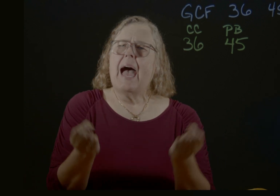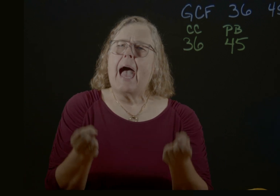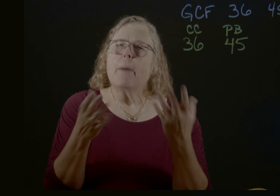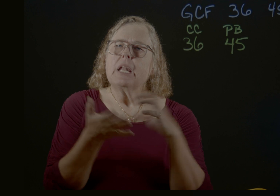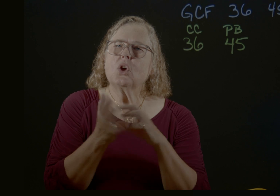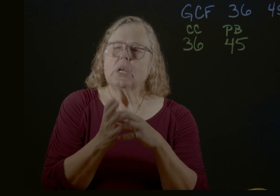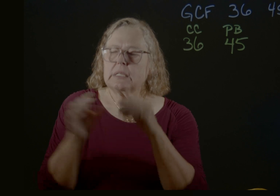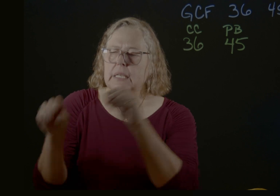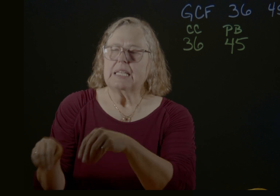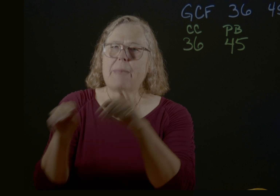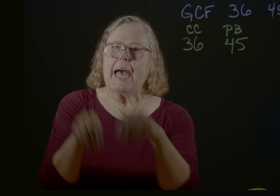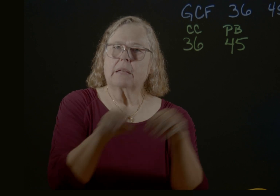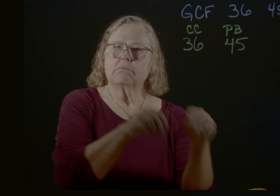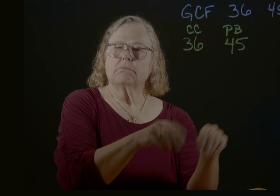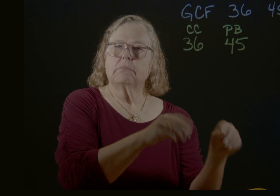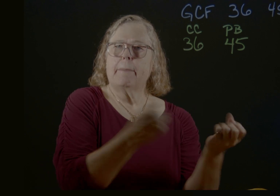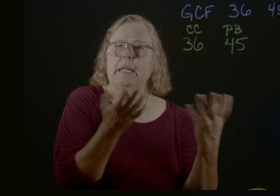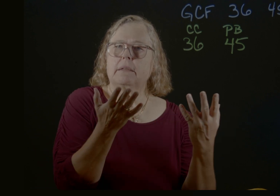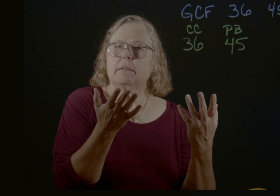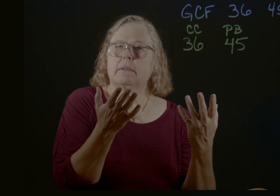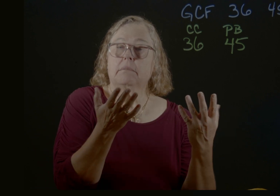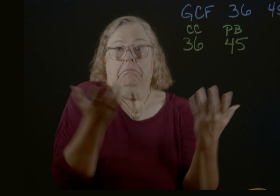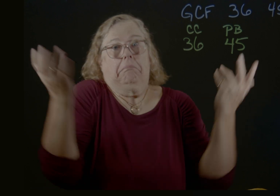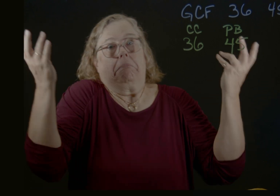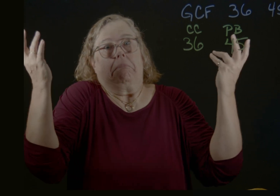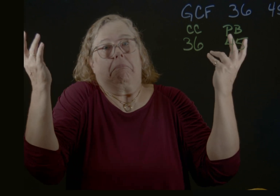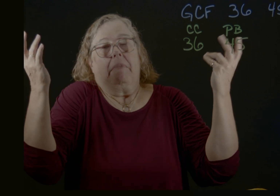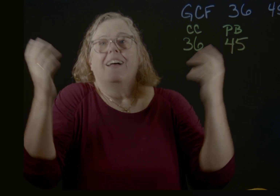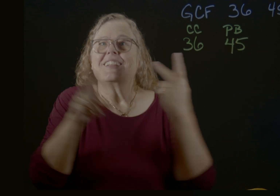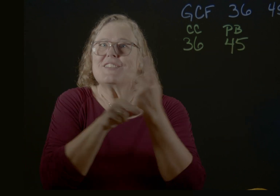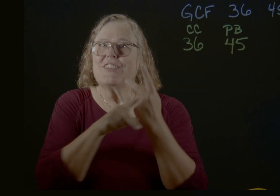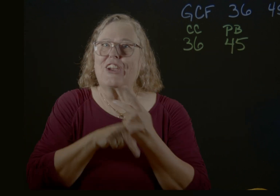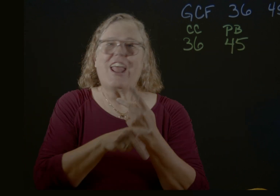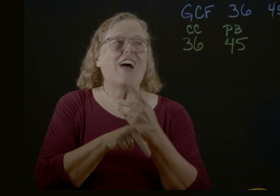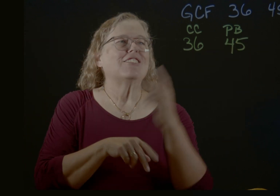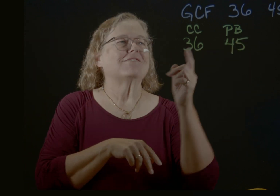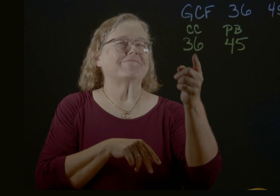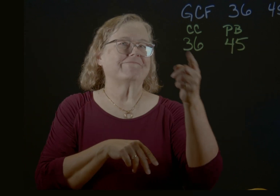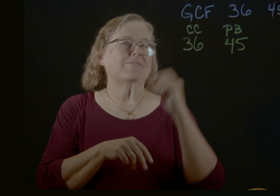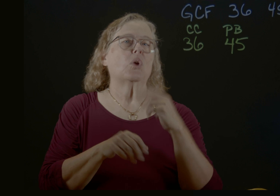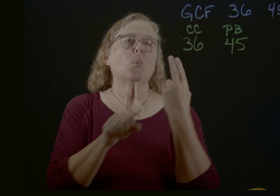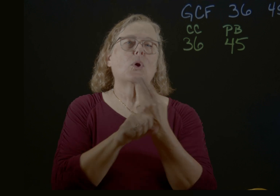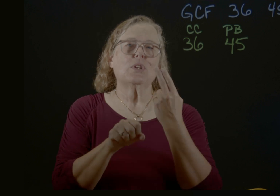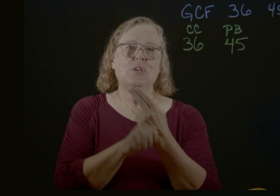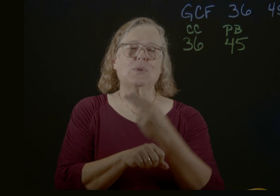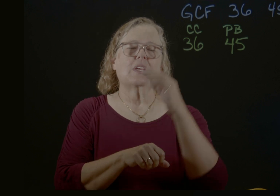how many cookies am I going to put in each bag? Well, I don't know. We can figure it out. We're going to use greatest